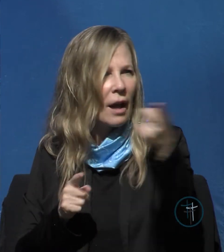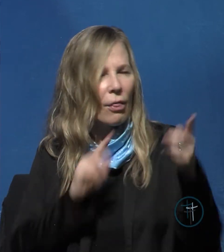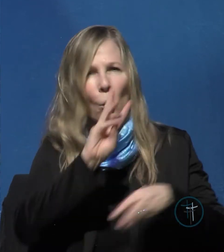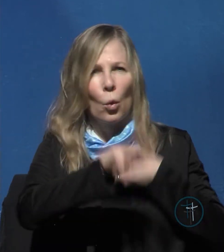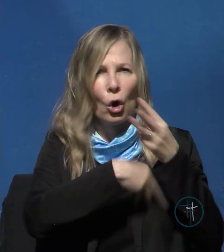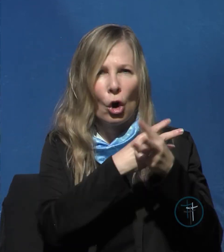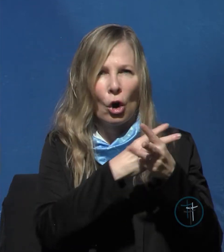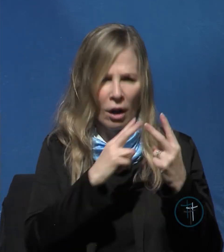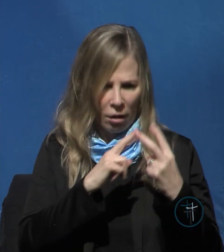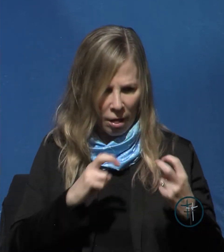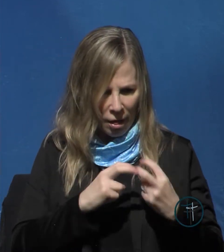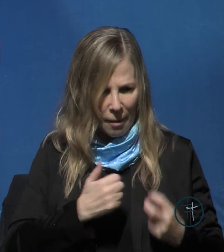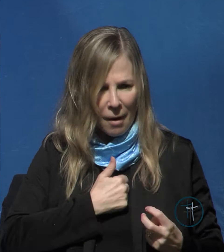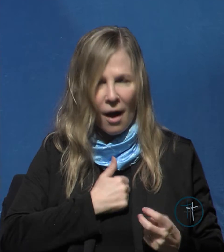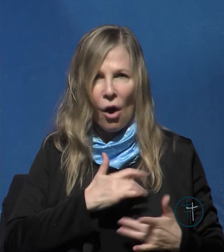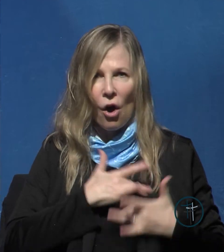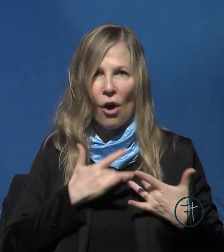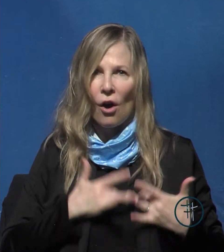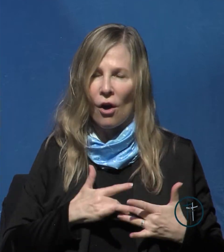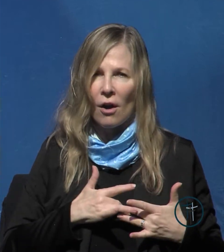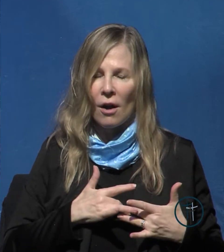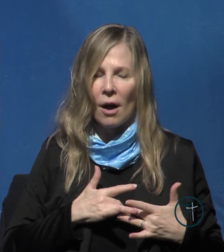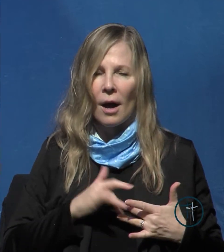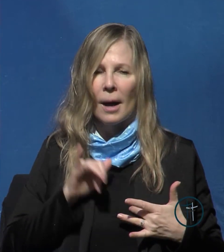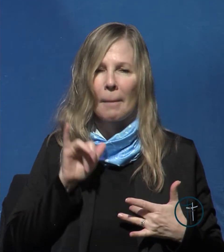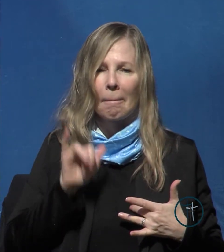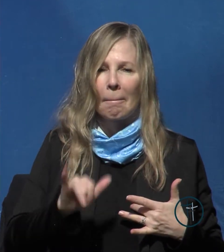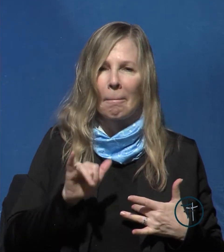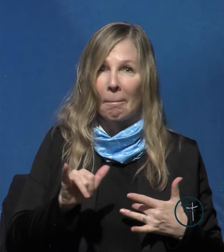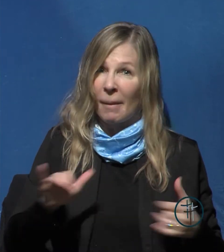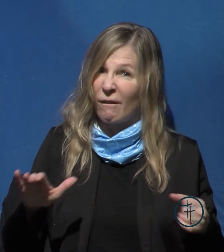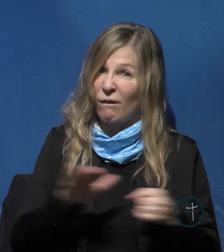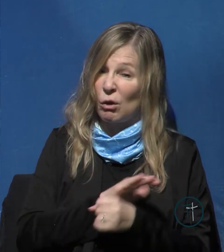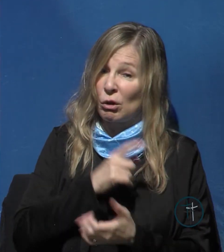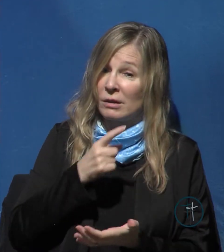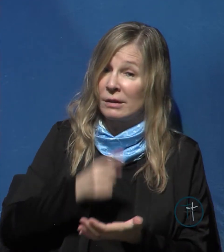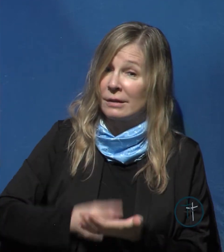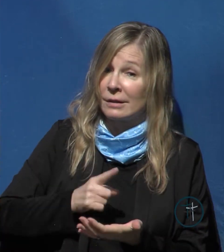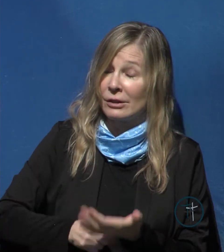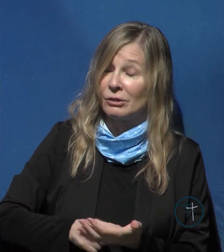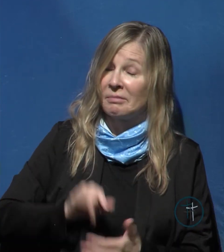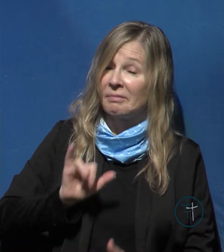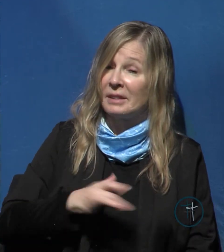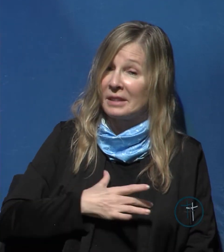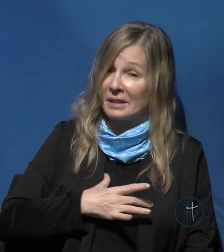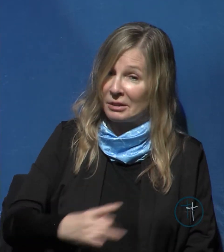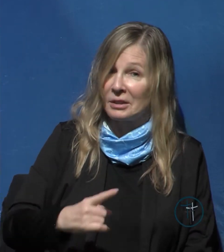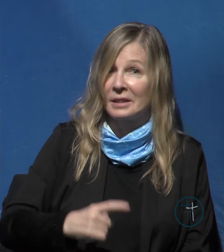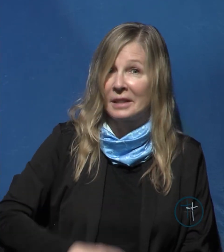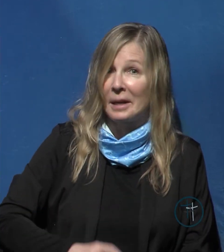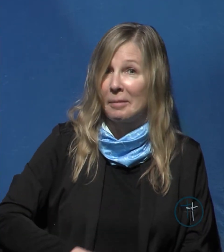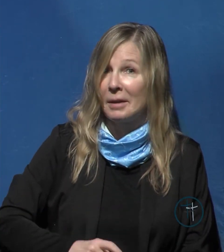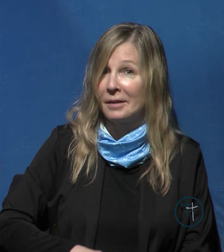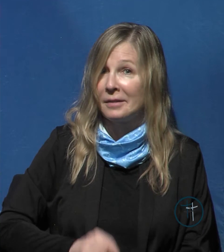heart, I realized that the entire discussion came together.